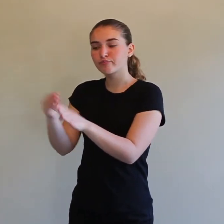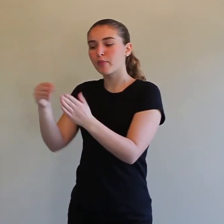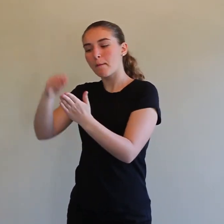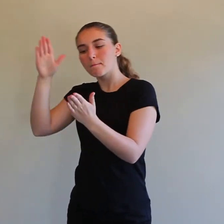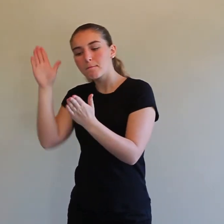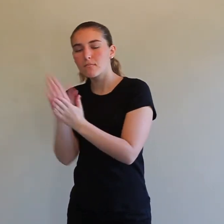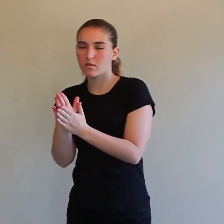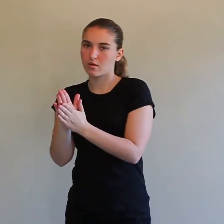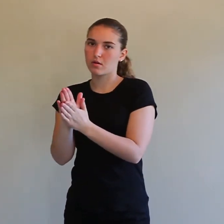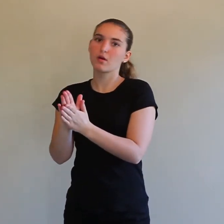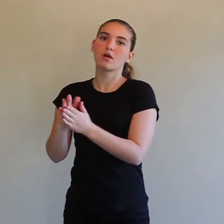turtles are endangered.